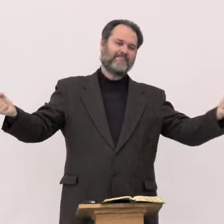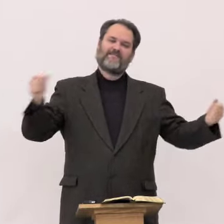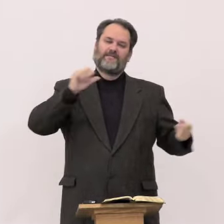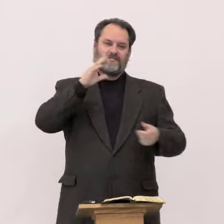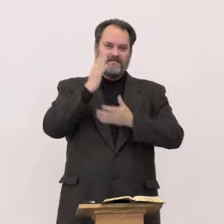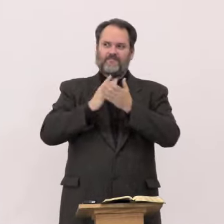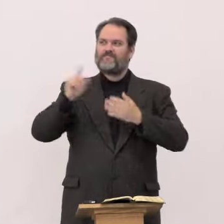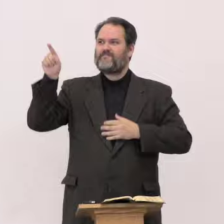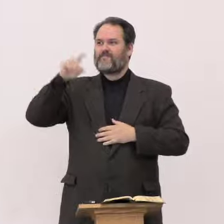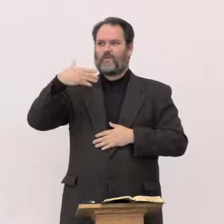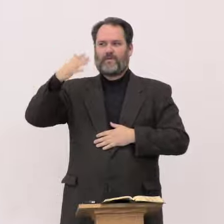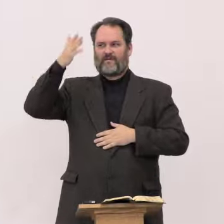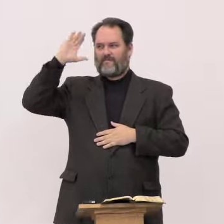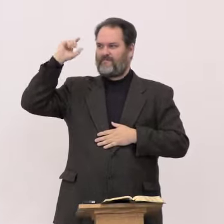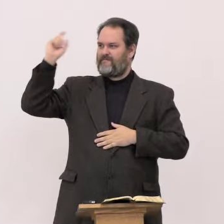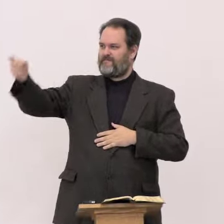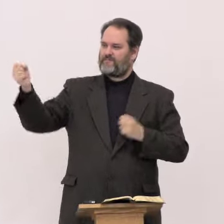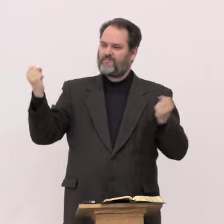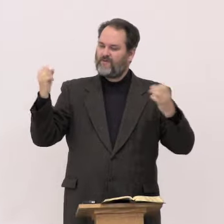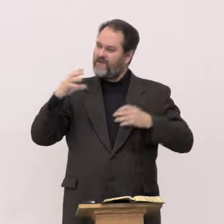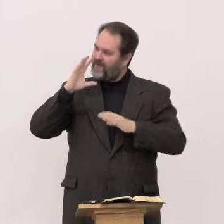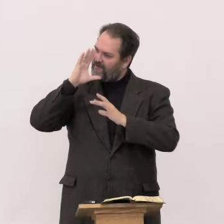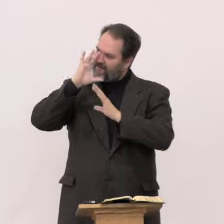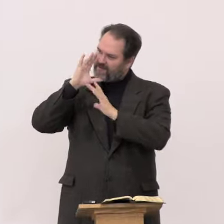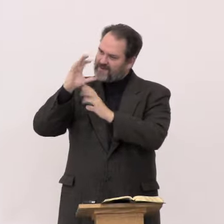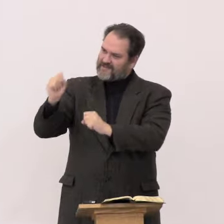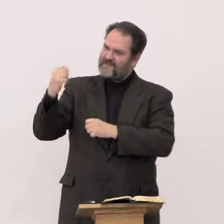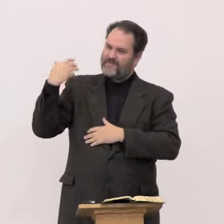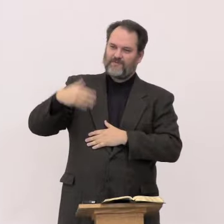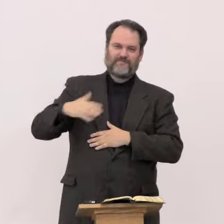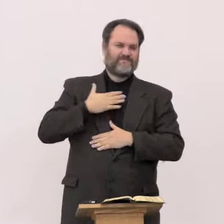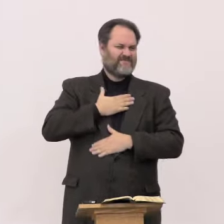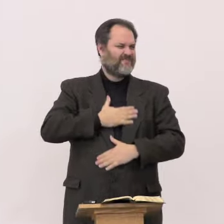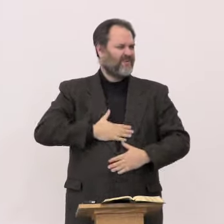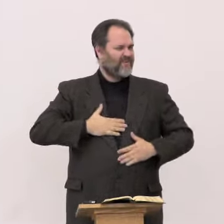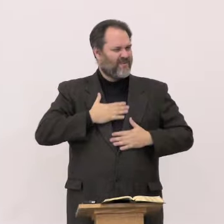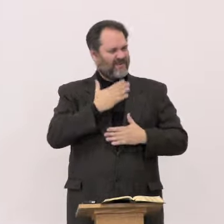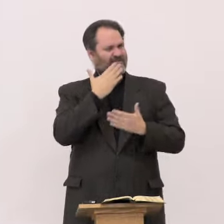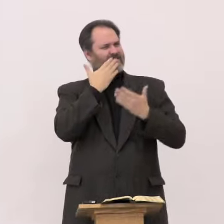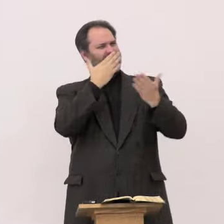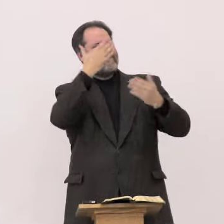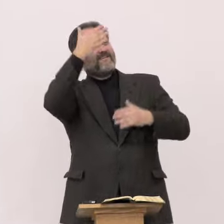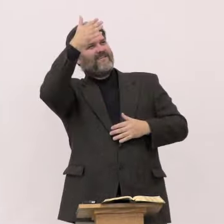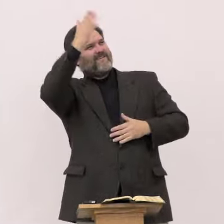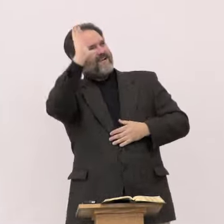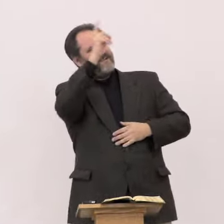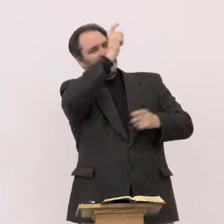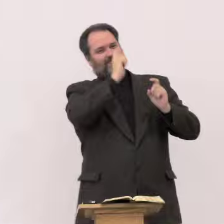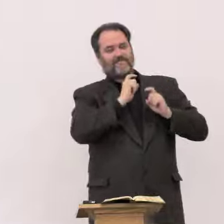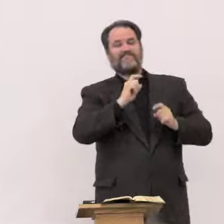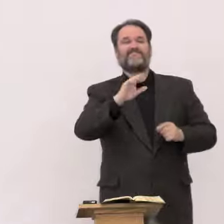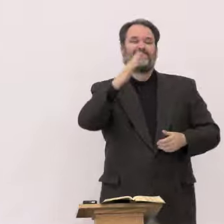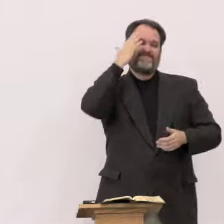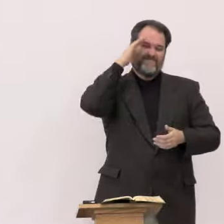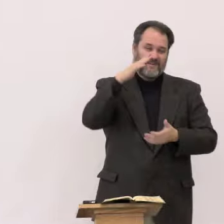I'm not like that. I'm some other people that I'd gift them, they're really good